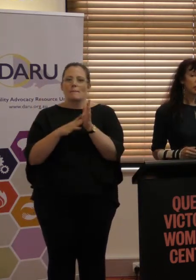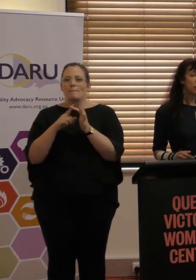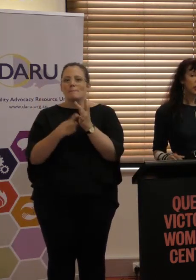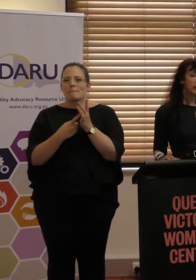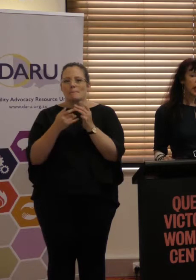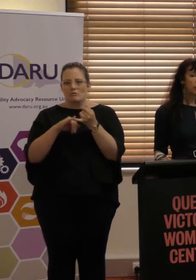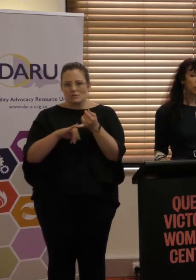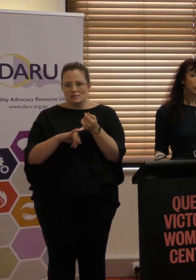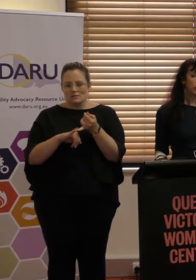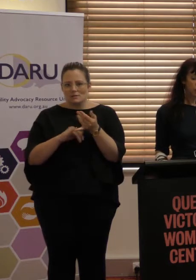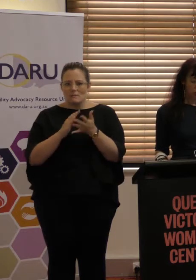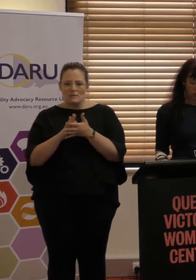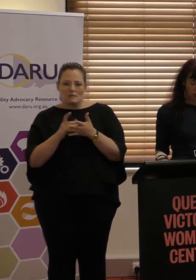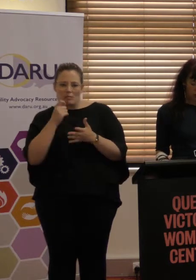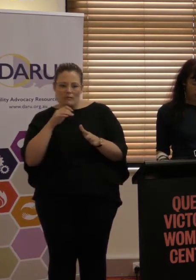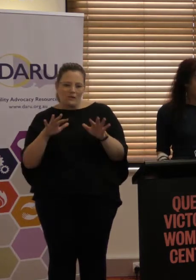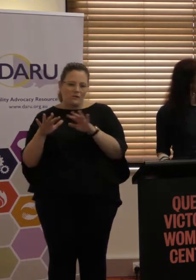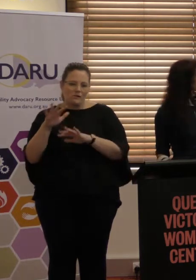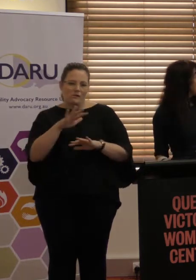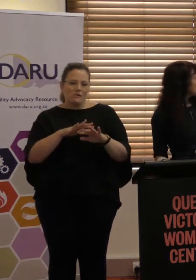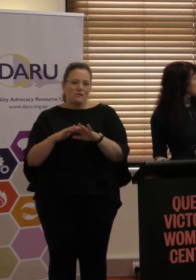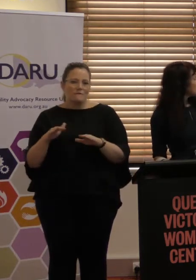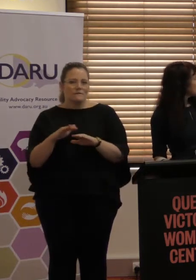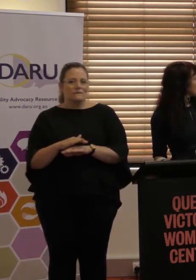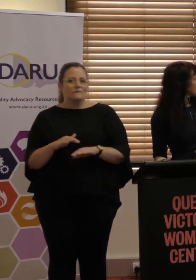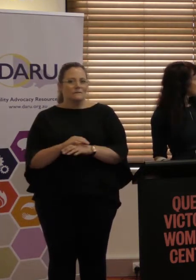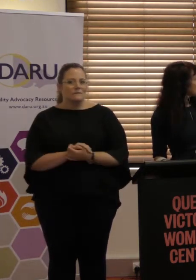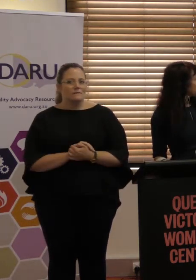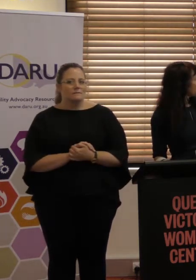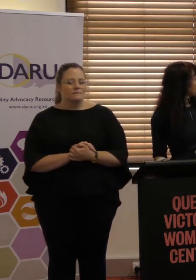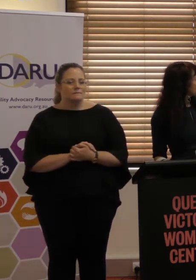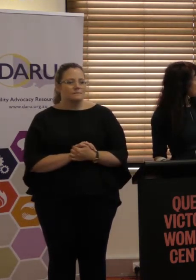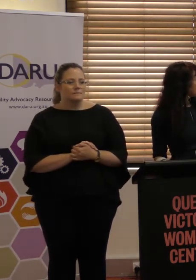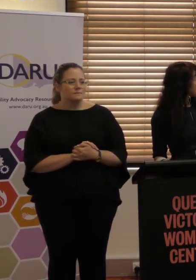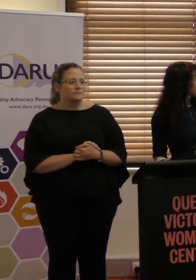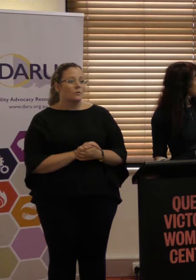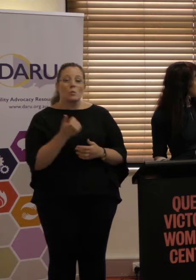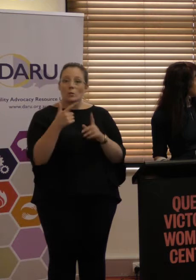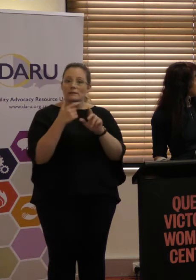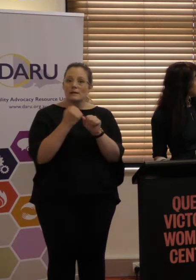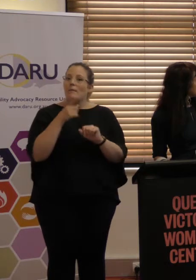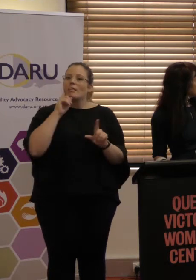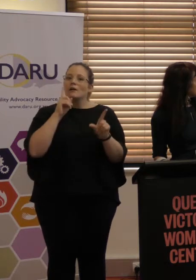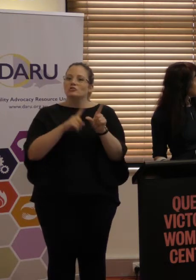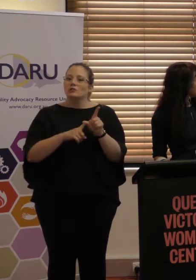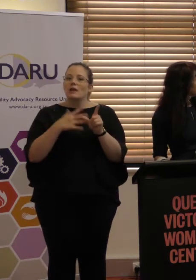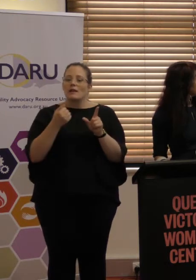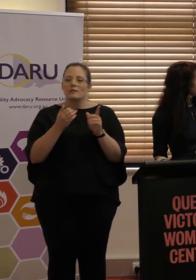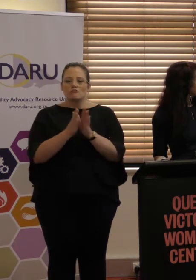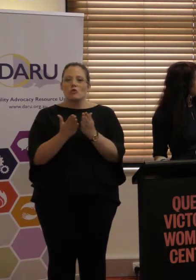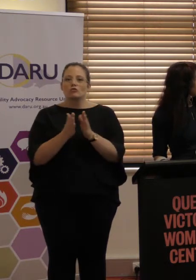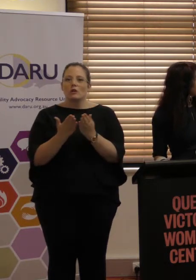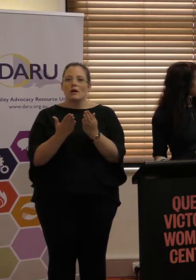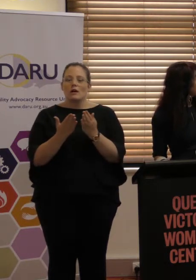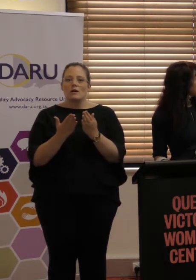really good examples is the brochure that came out last year,